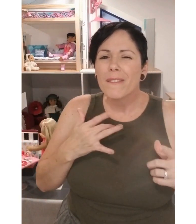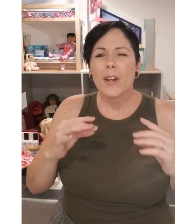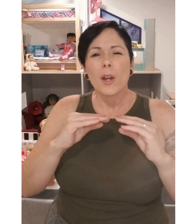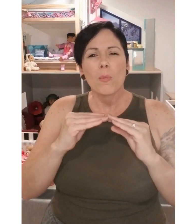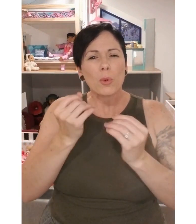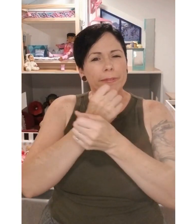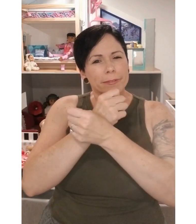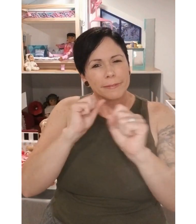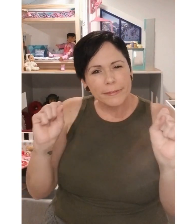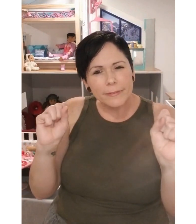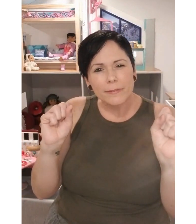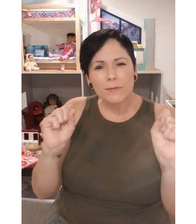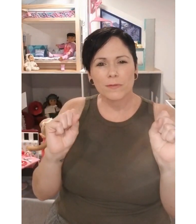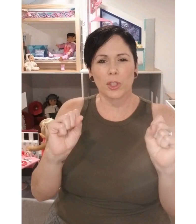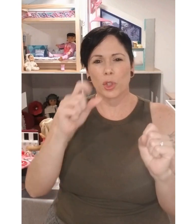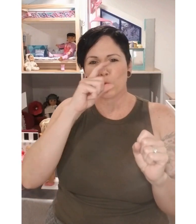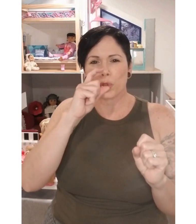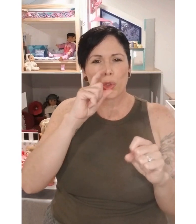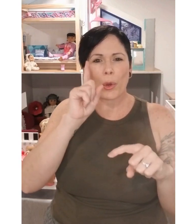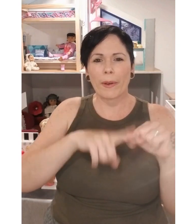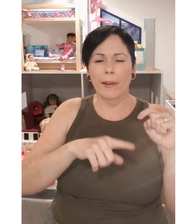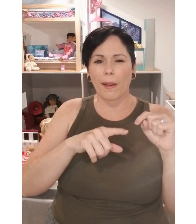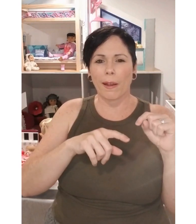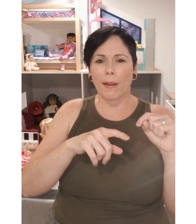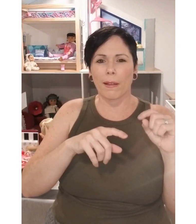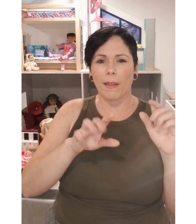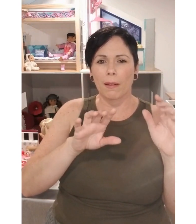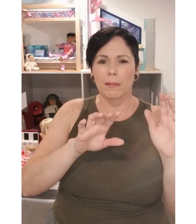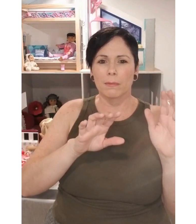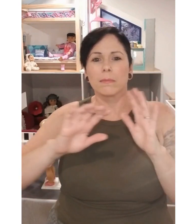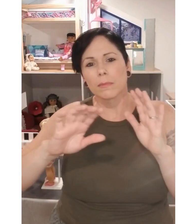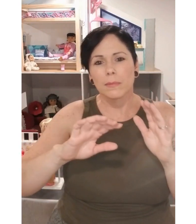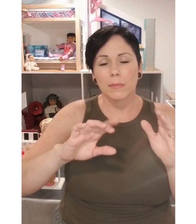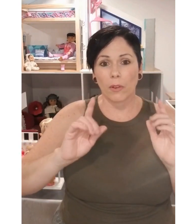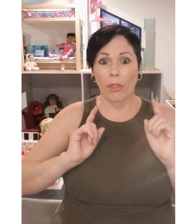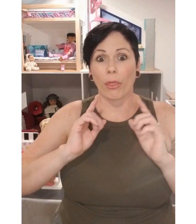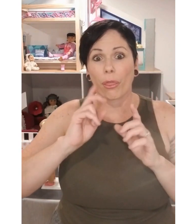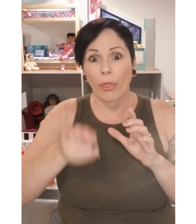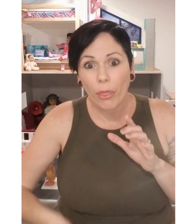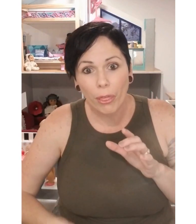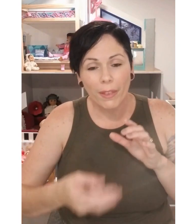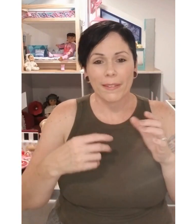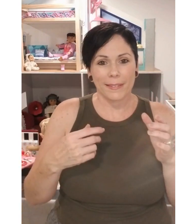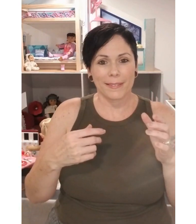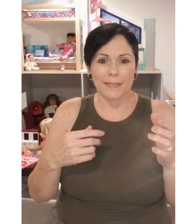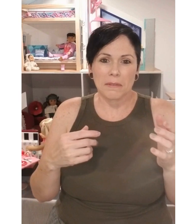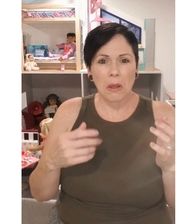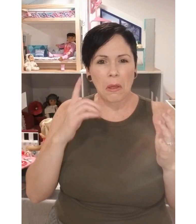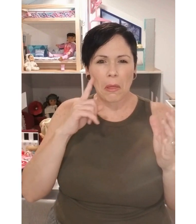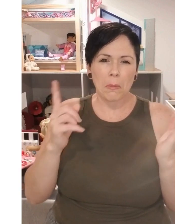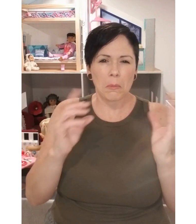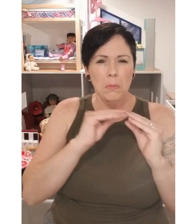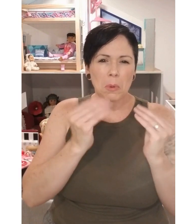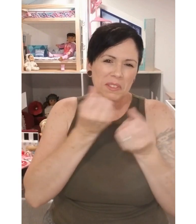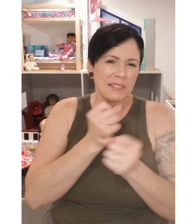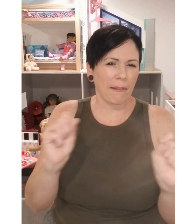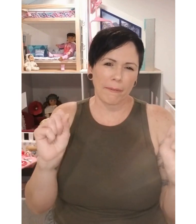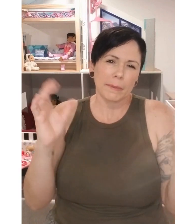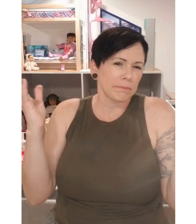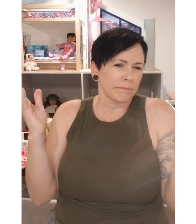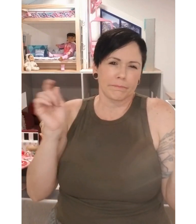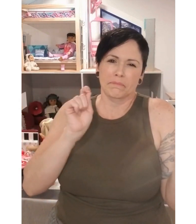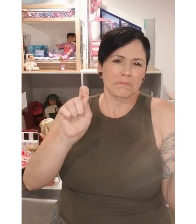make them feel extra secure on their pegboard if the pegs went slightly upward.